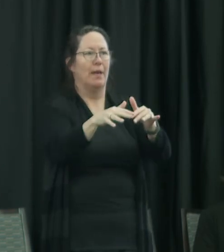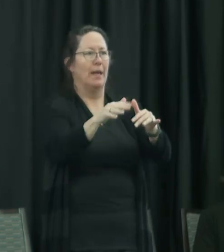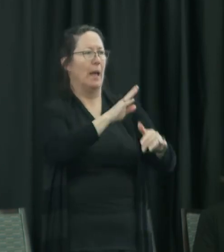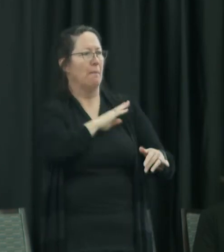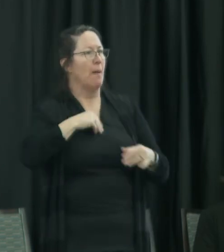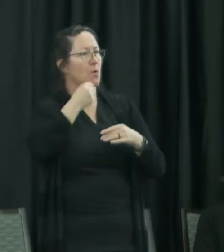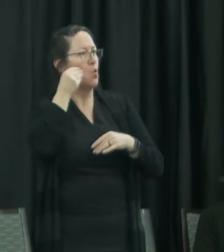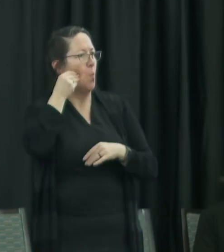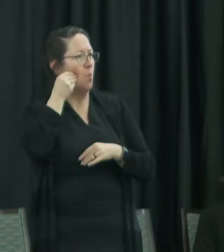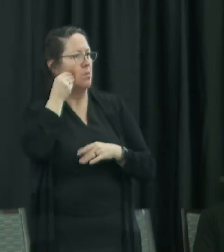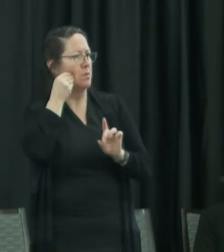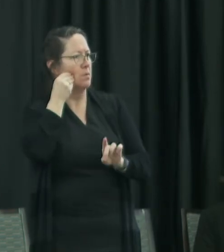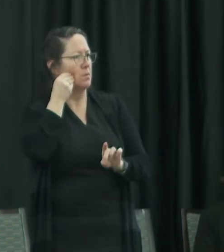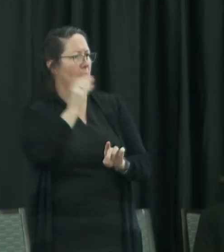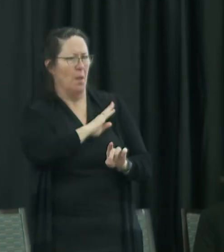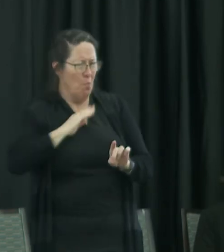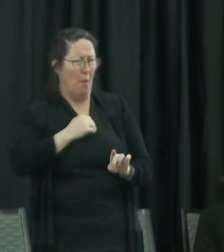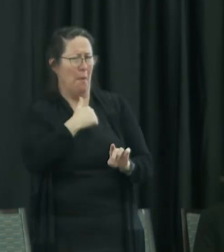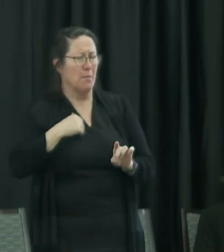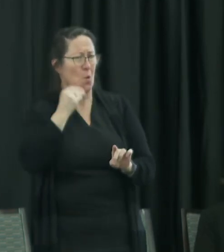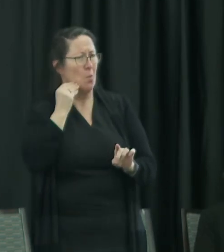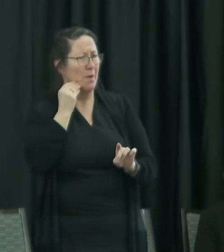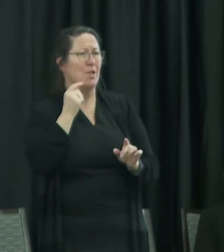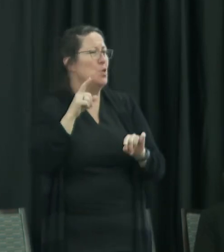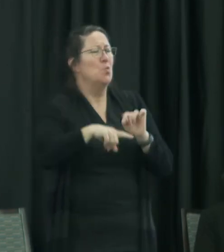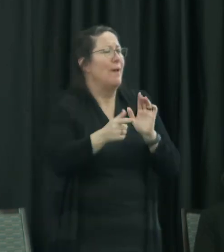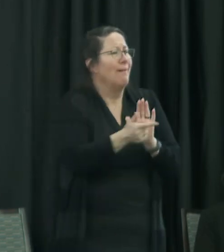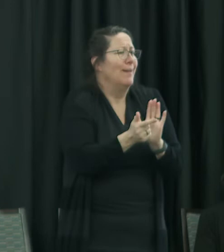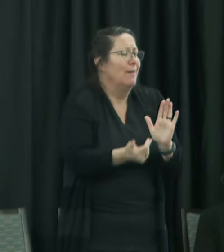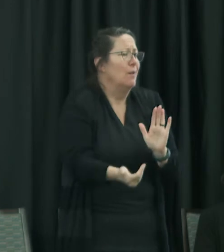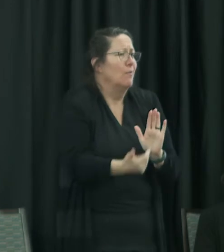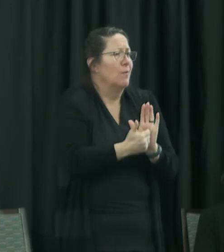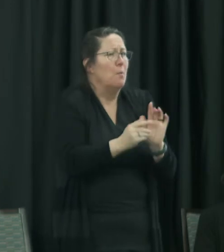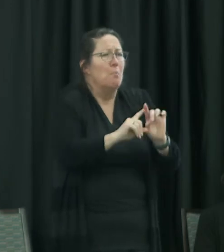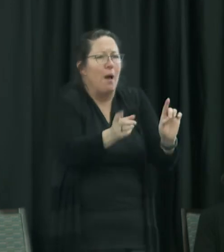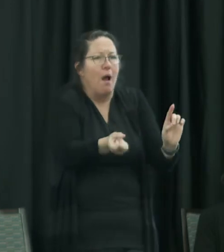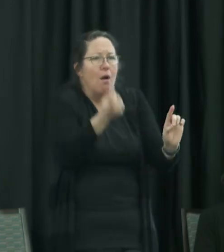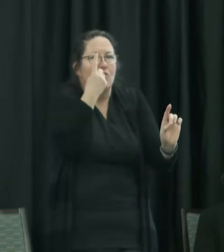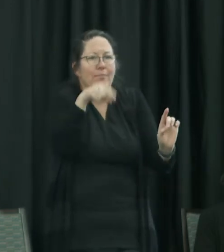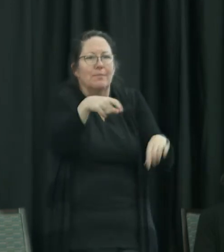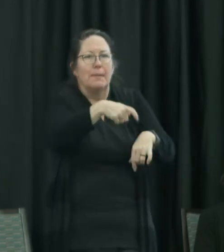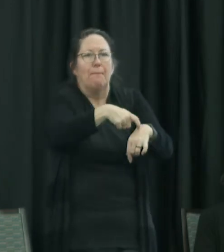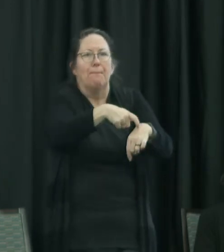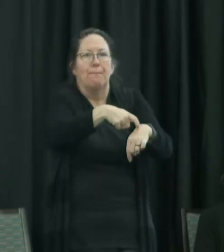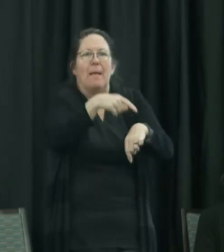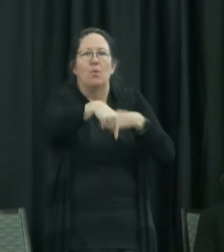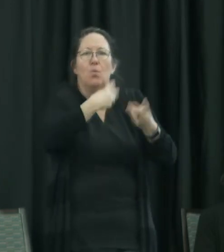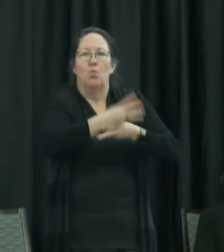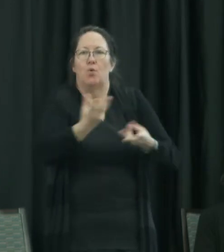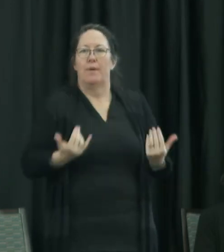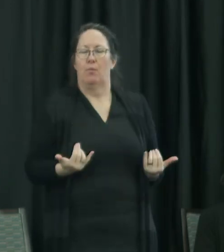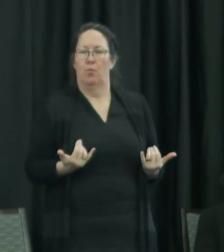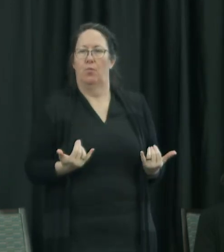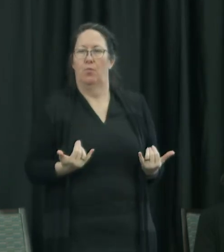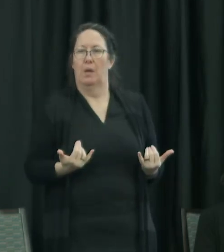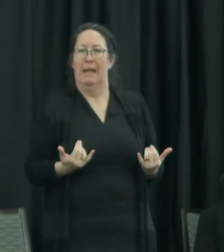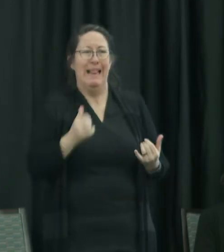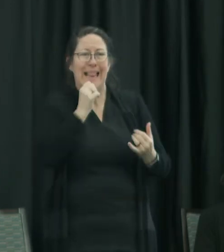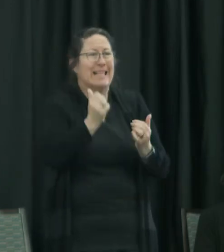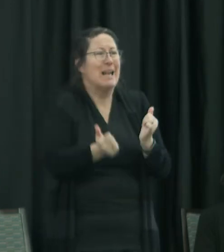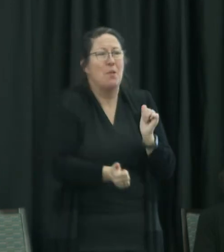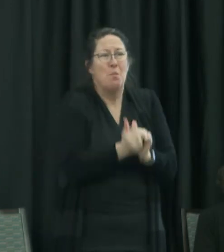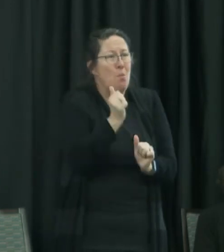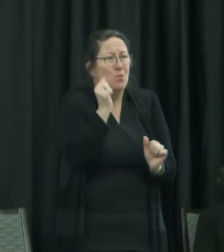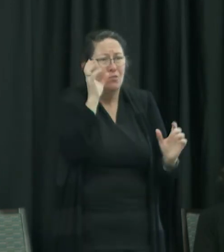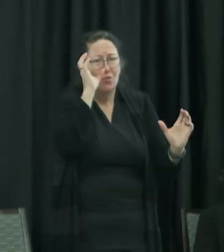members' homes. These liens are not legally enforceable, but this is the age we live in. And that isn't even the most